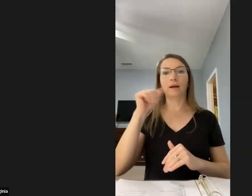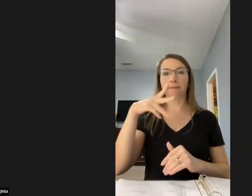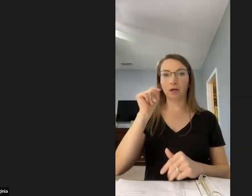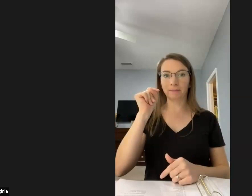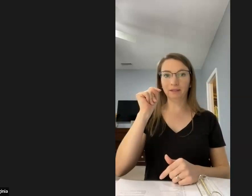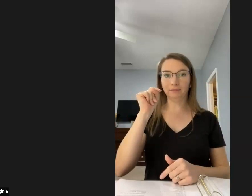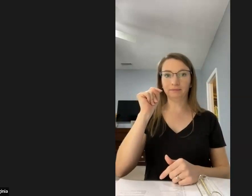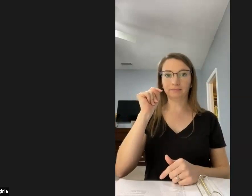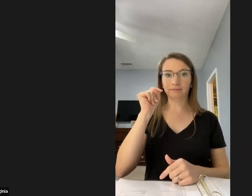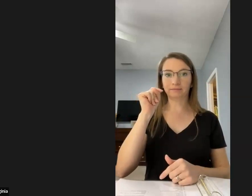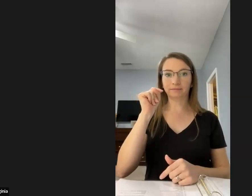apartment,